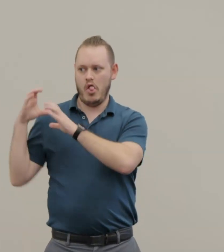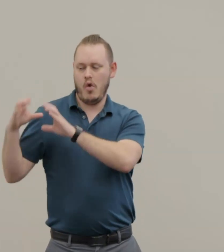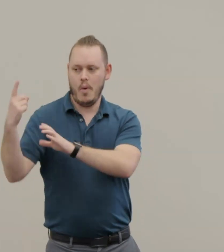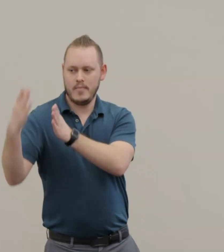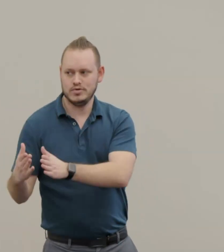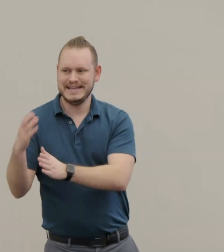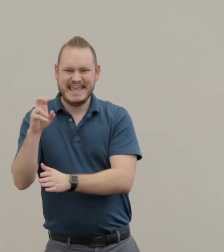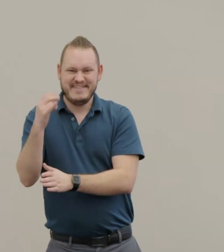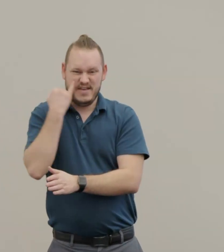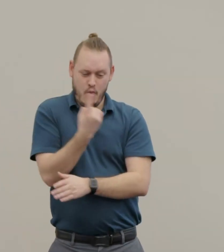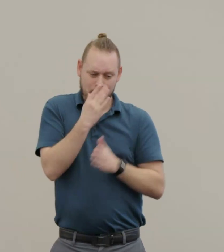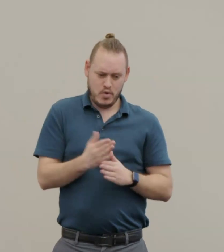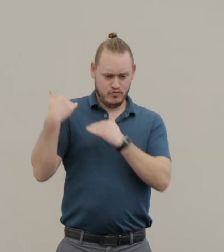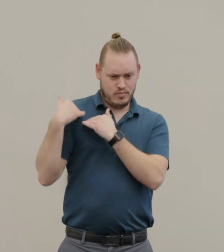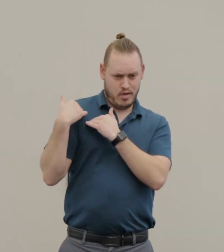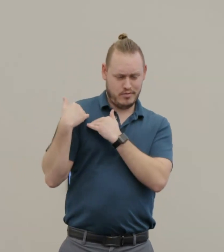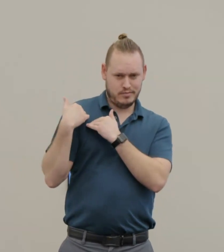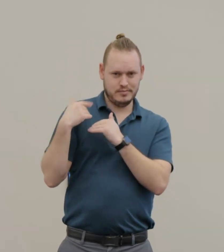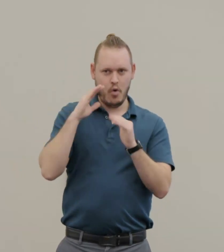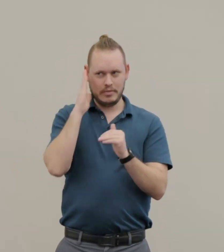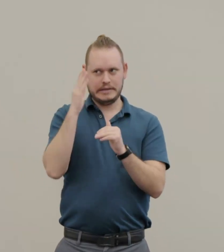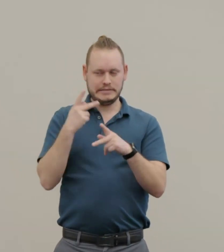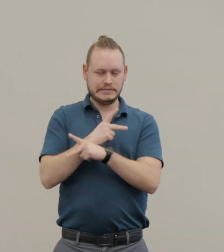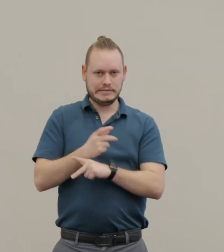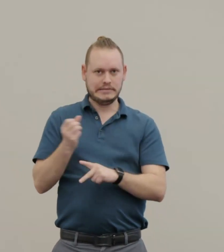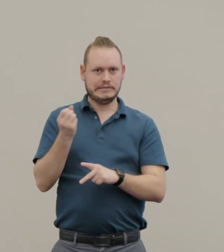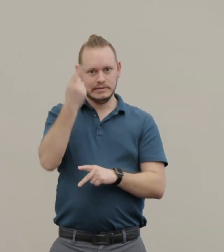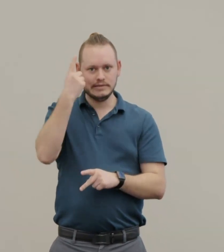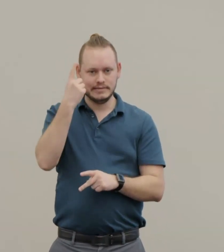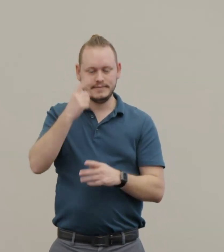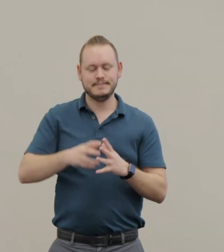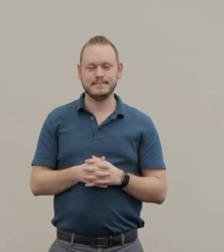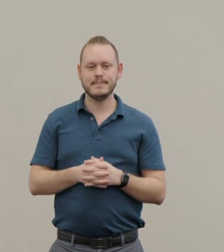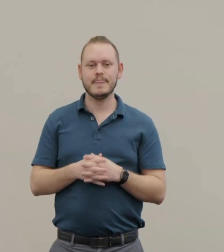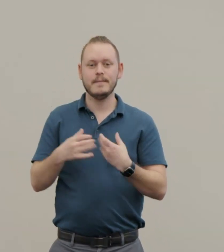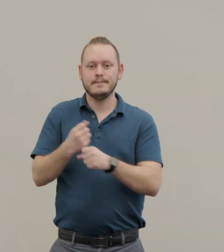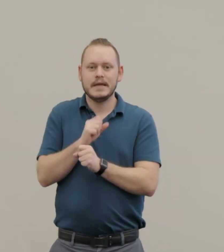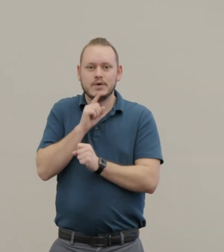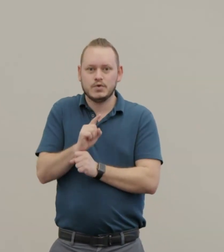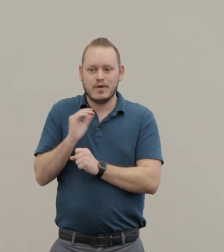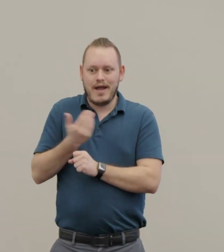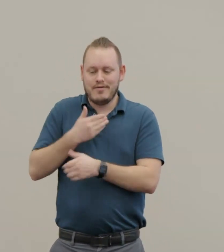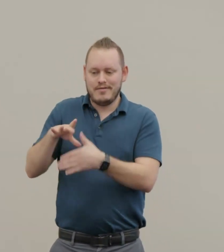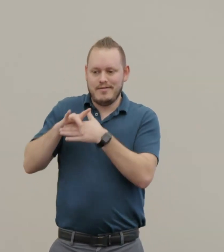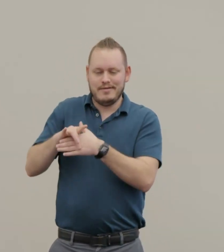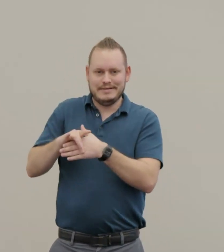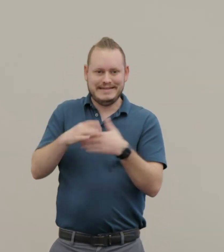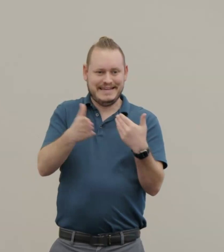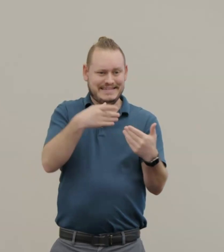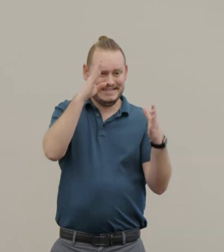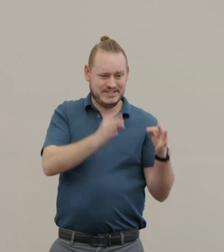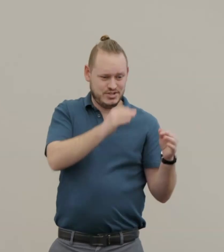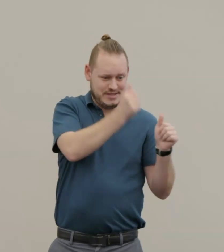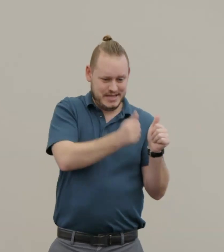lives in one person's brain, hopefully delegate, right? But we want to make sure that we're making those easy decisions in each of